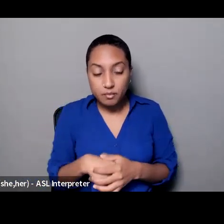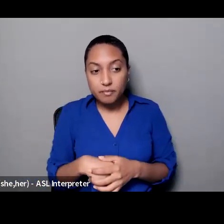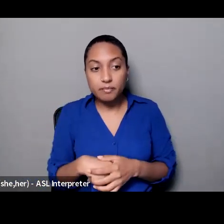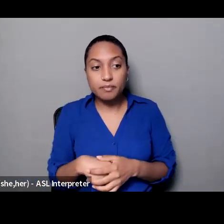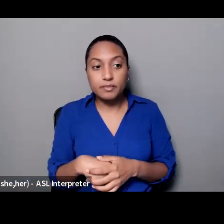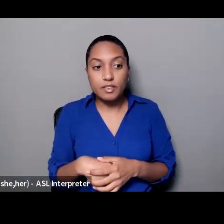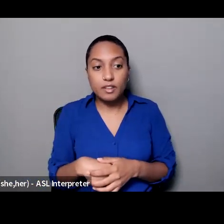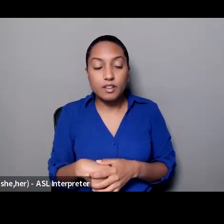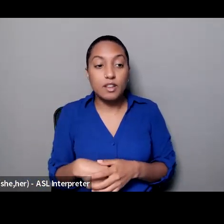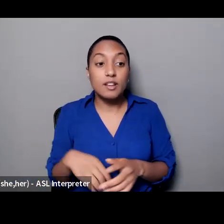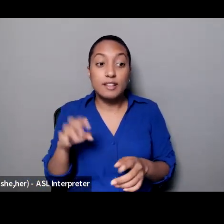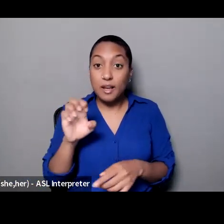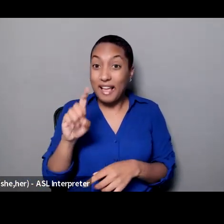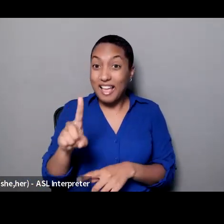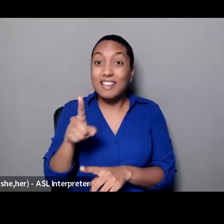and